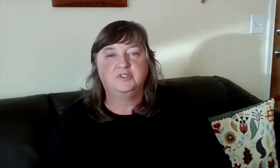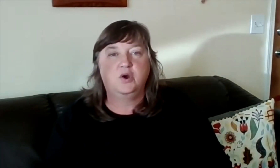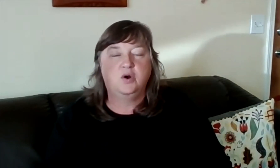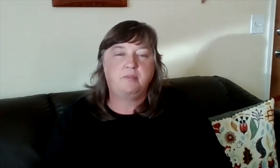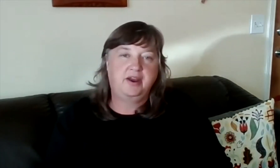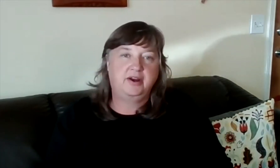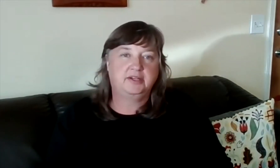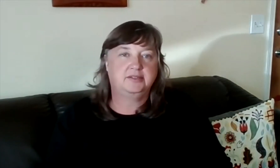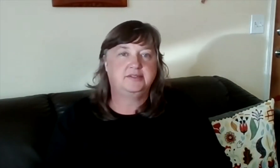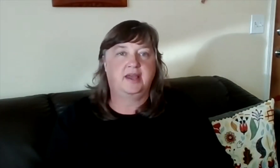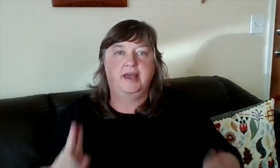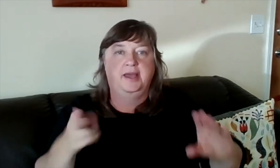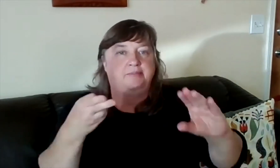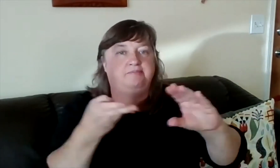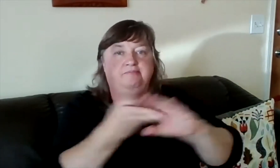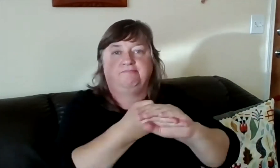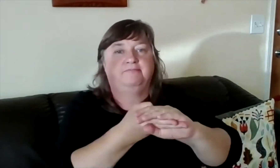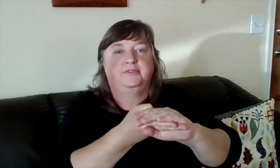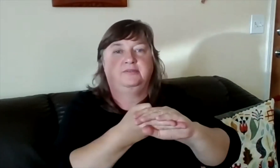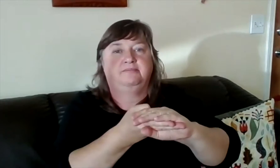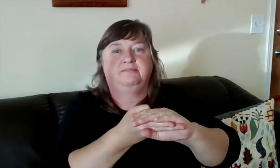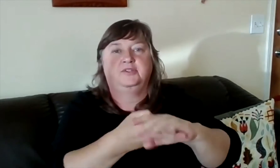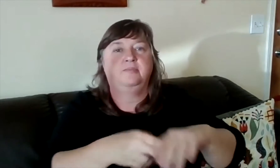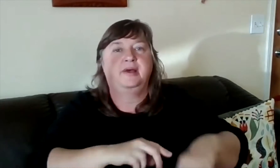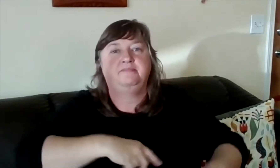So a parent could say, go to bed,